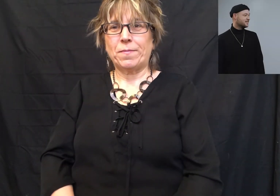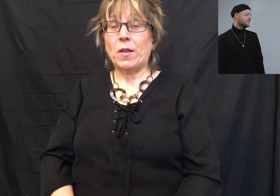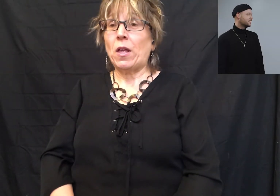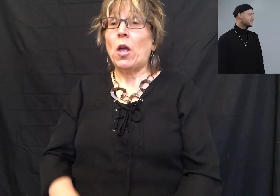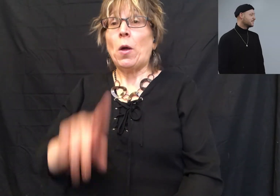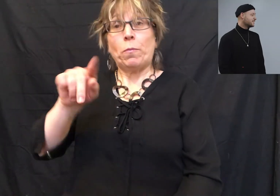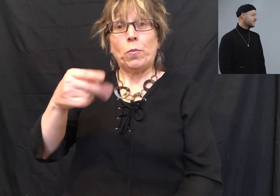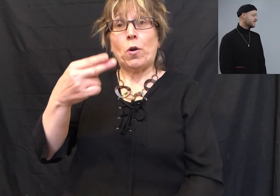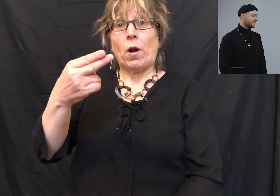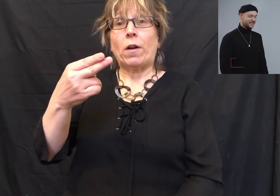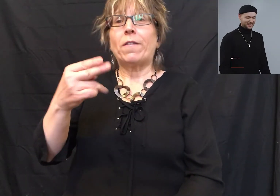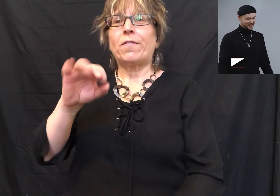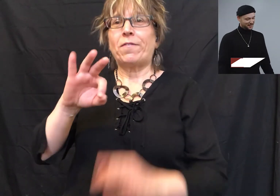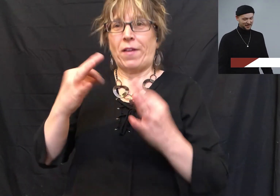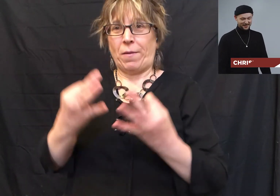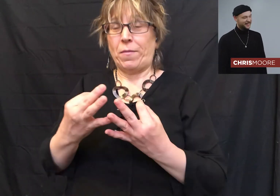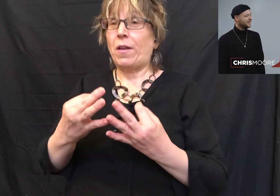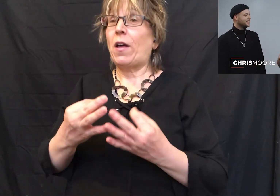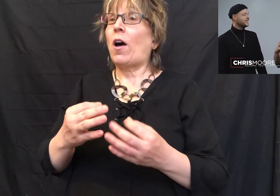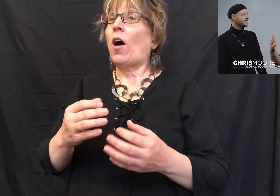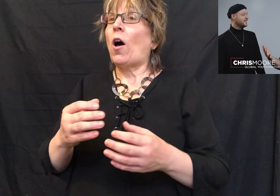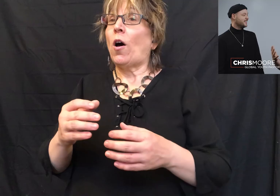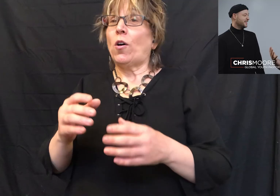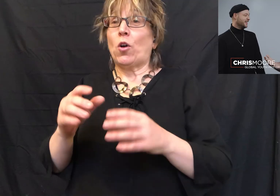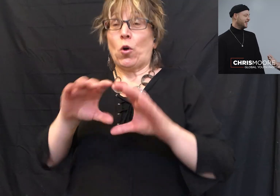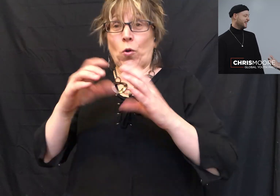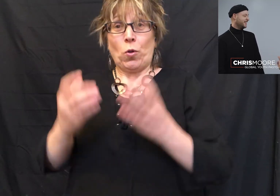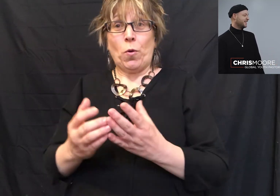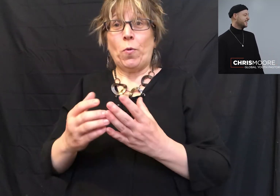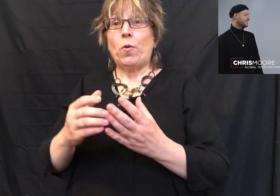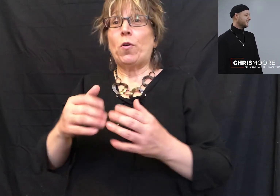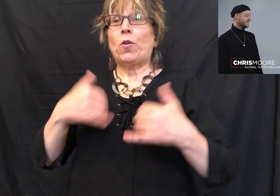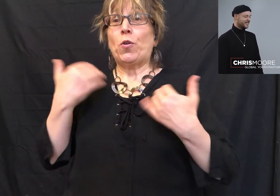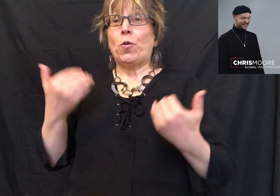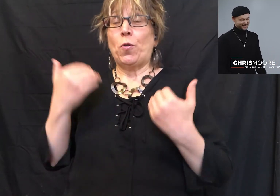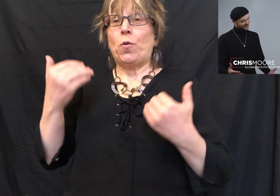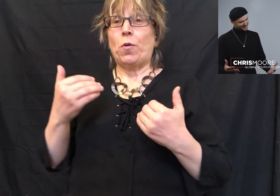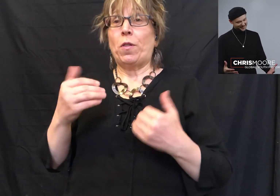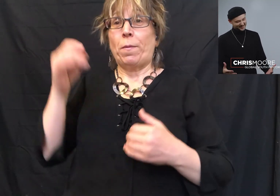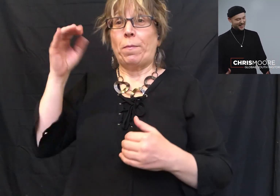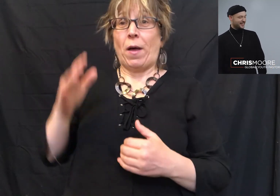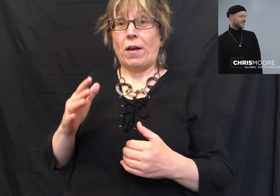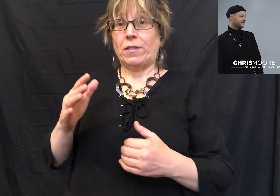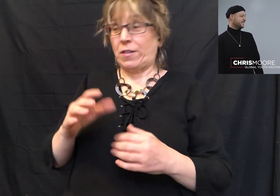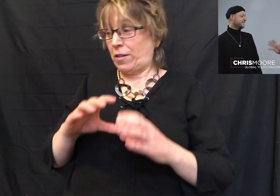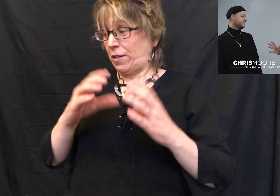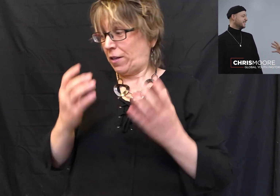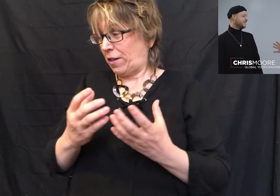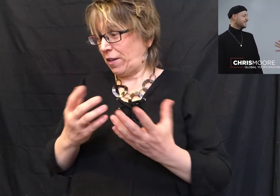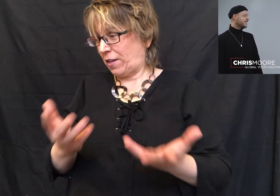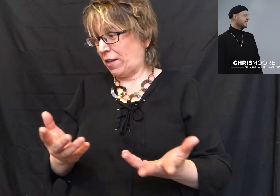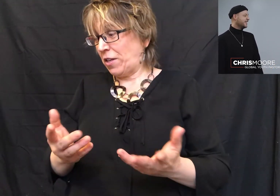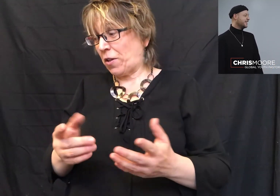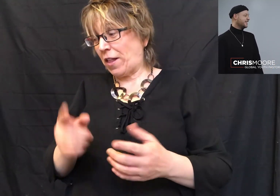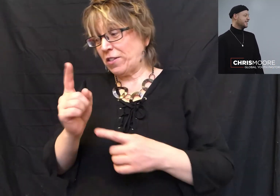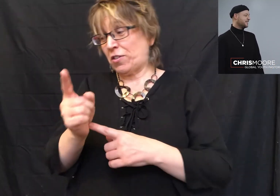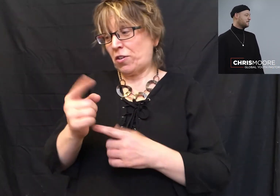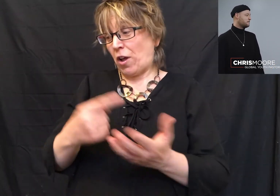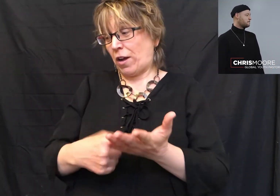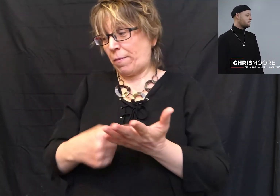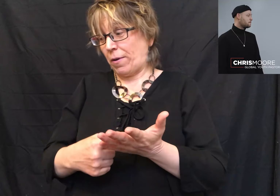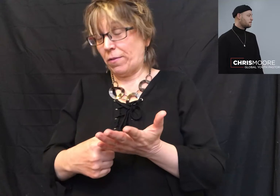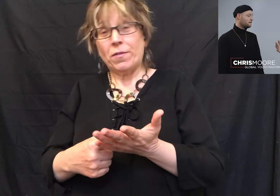Pure Heart family, I am with the Chris Moore, our global youth pastor. Big deal, global. Okay. Hey, let's highlight for a moment. Let's talk